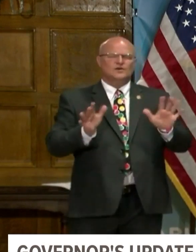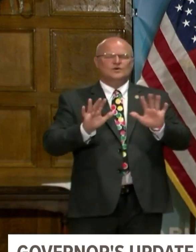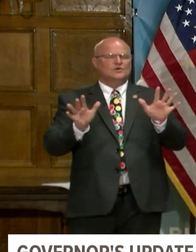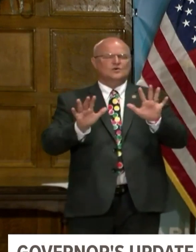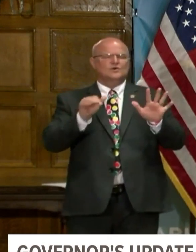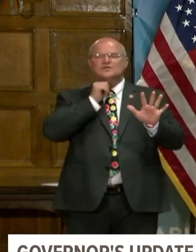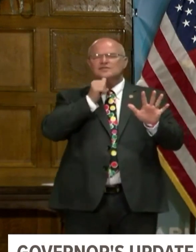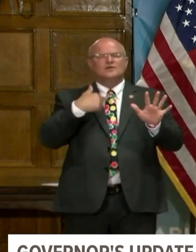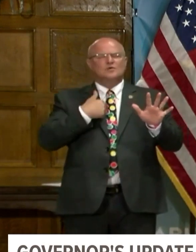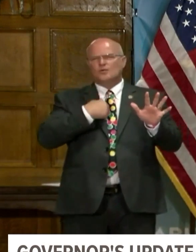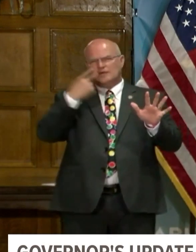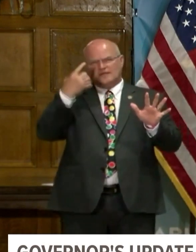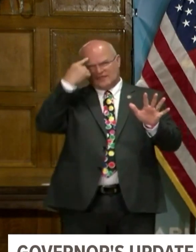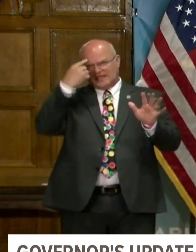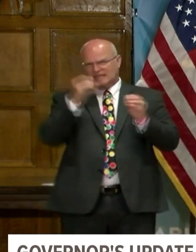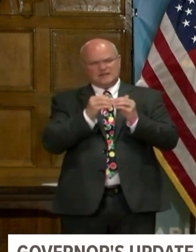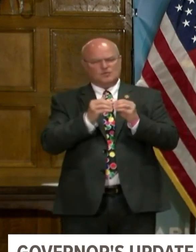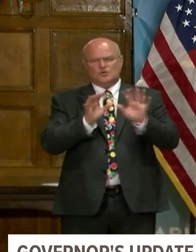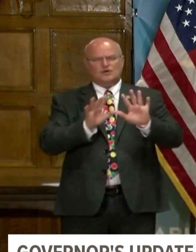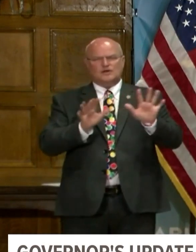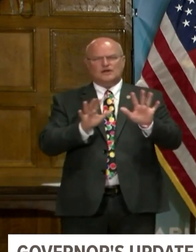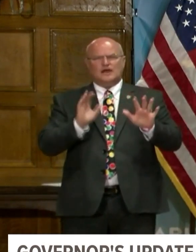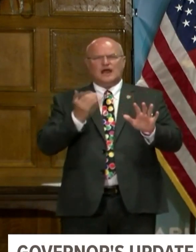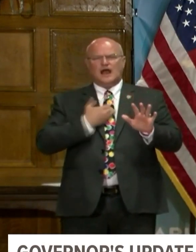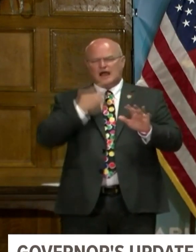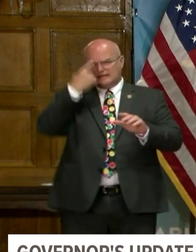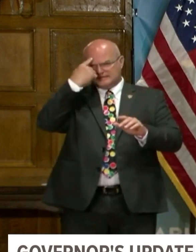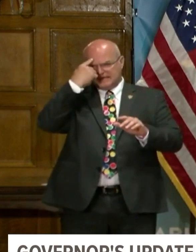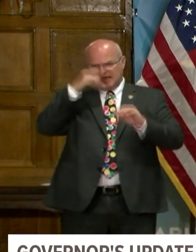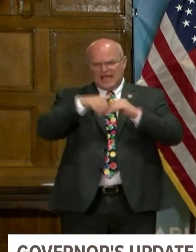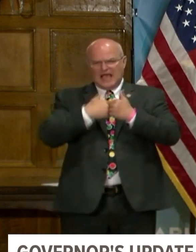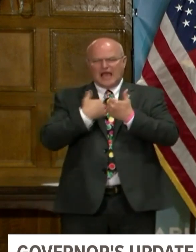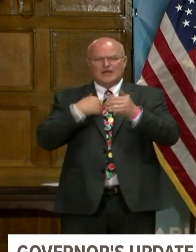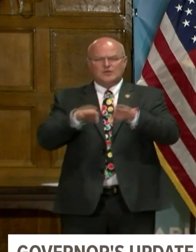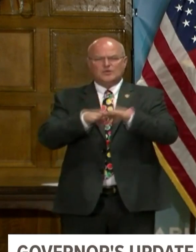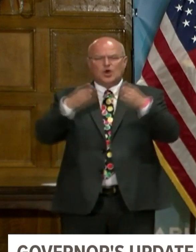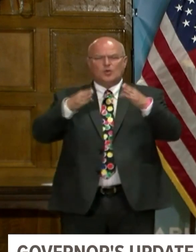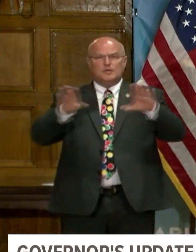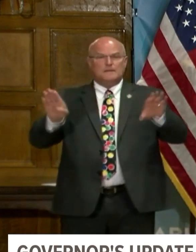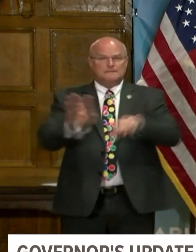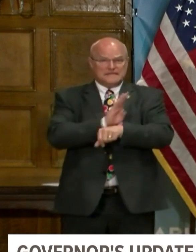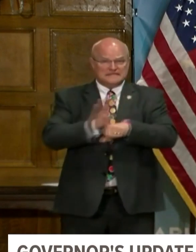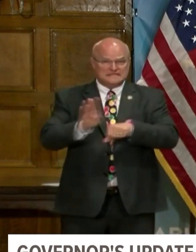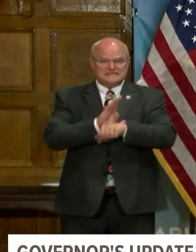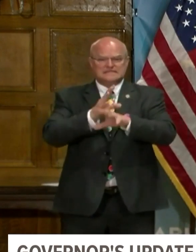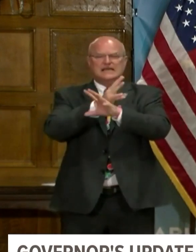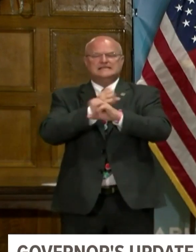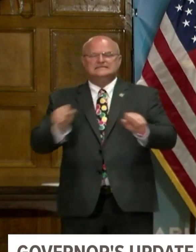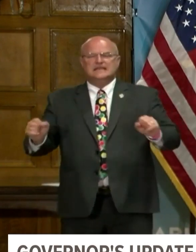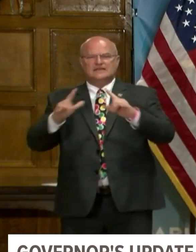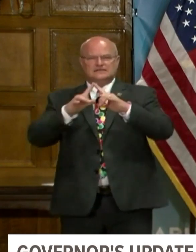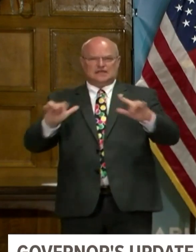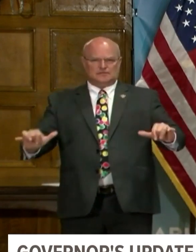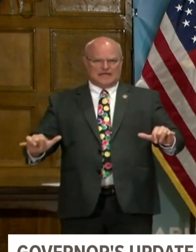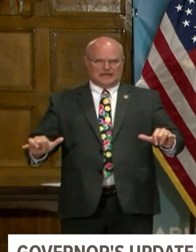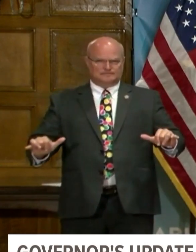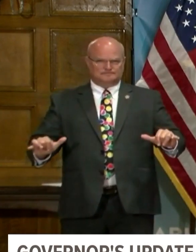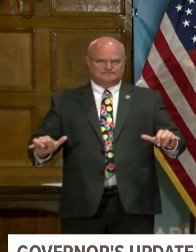not our mindset anymore. Our mindset is how can we be open and do business and be safe at the same